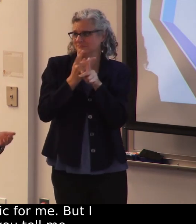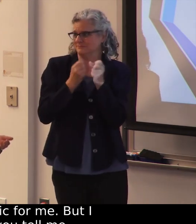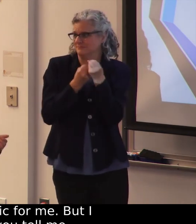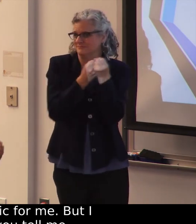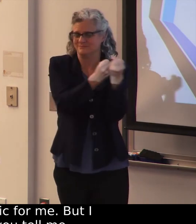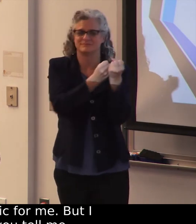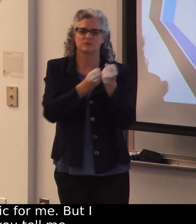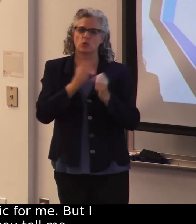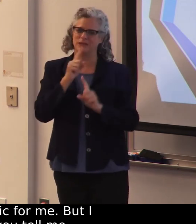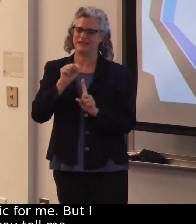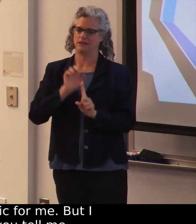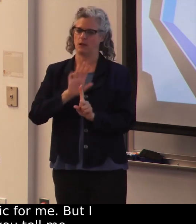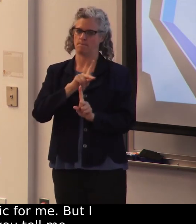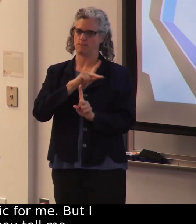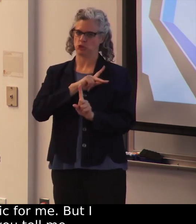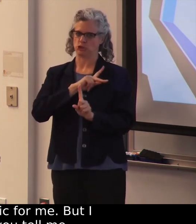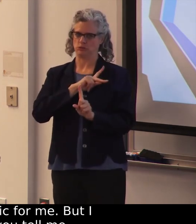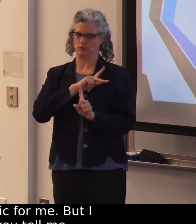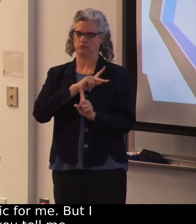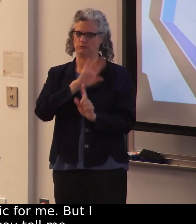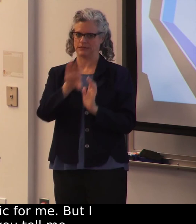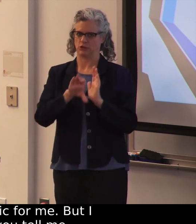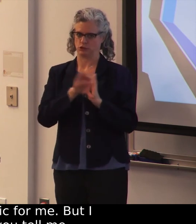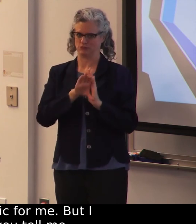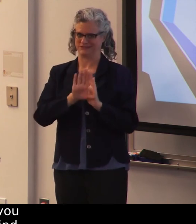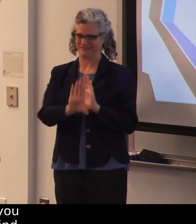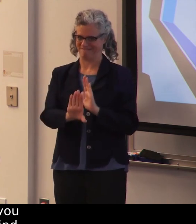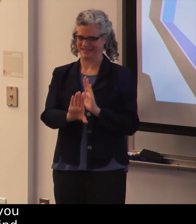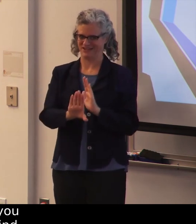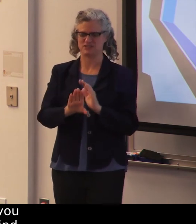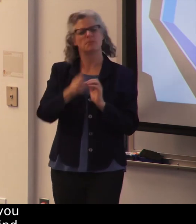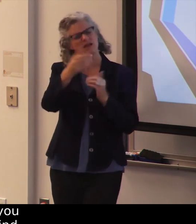me. But I'll let you tell me in your research what you